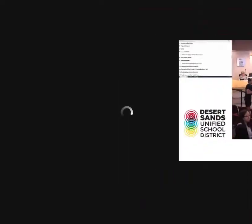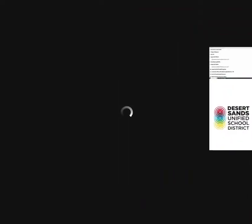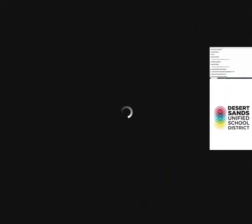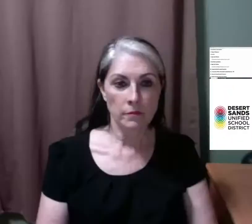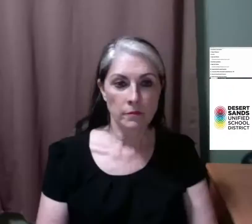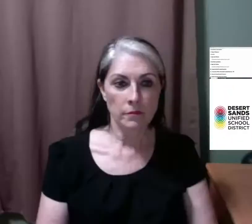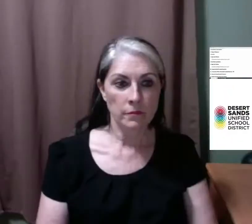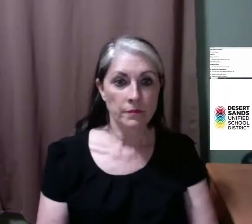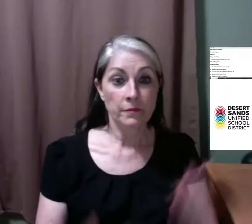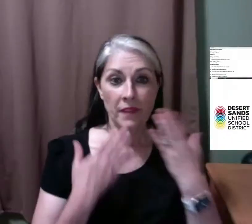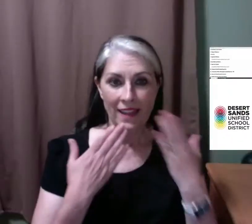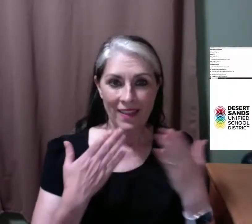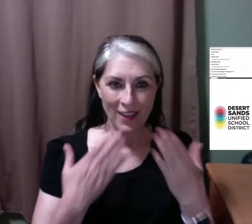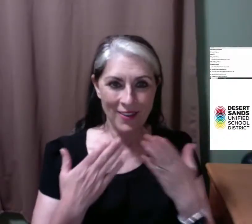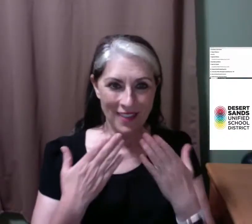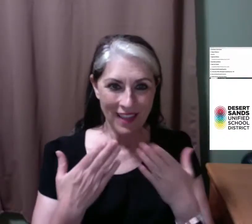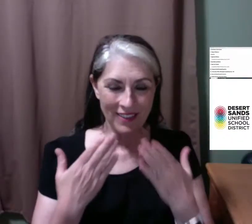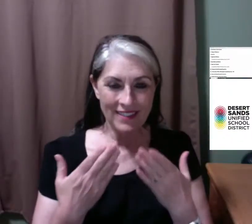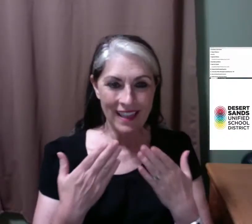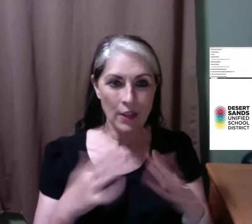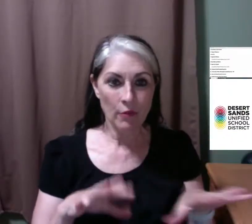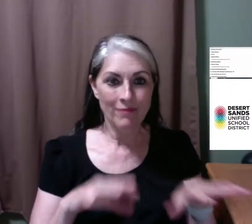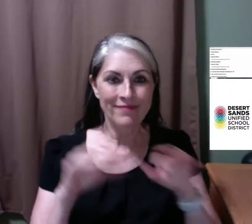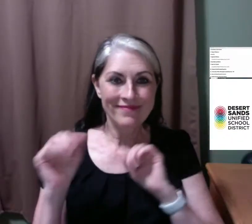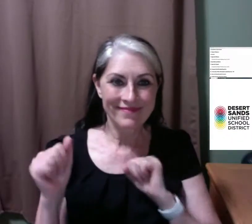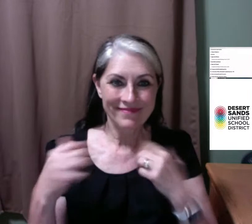Thank you. Thank you.